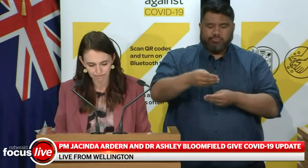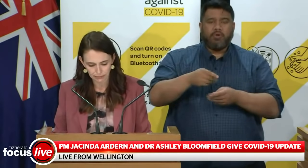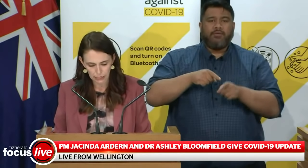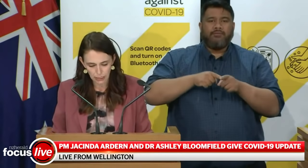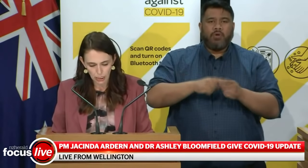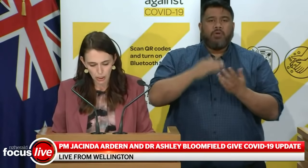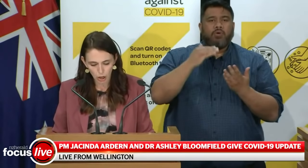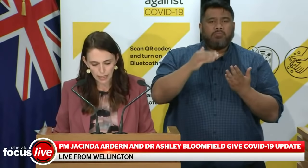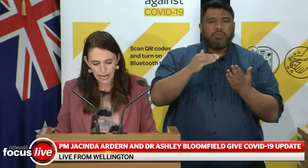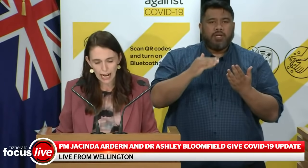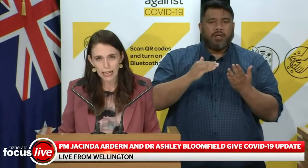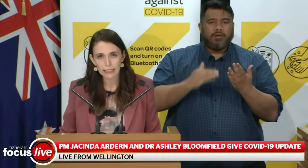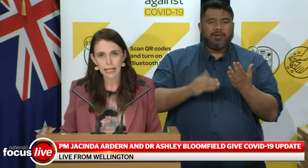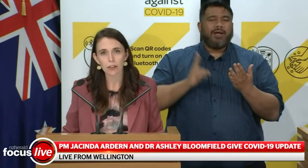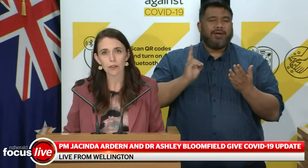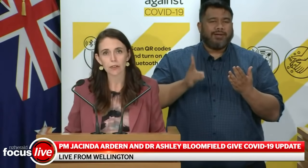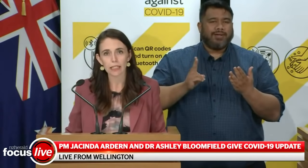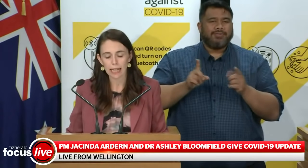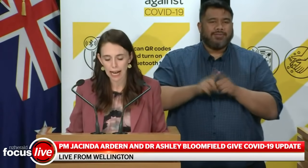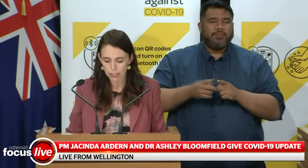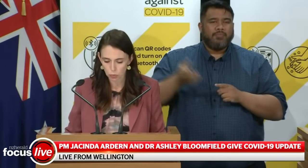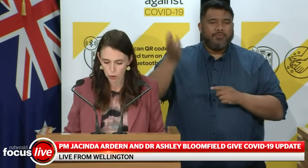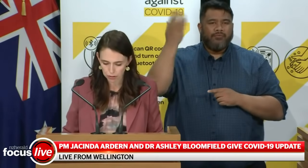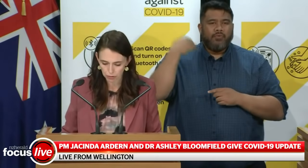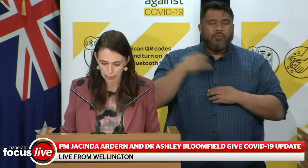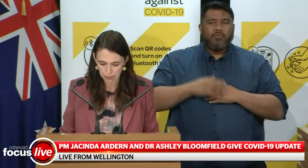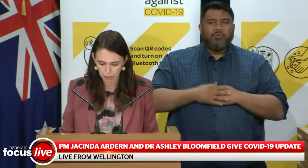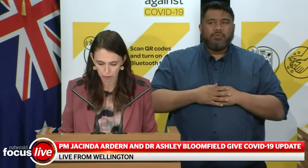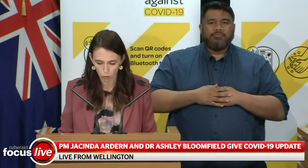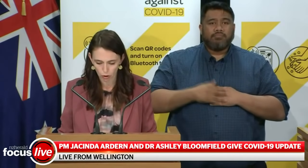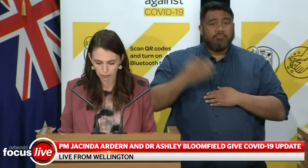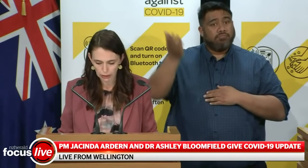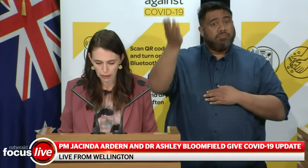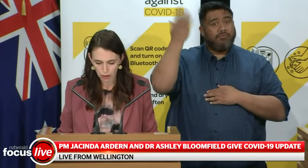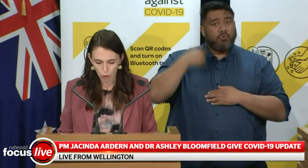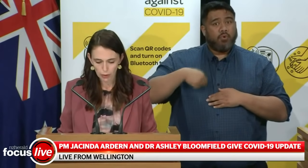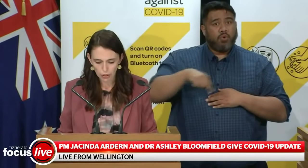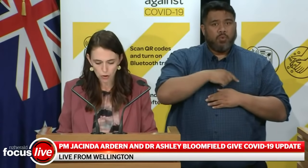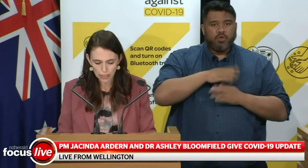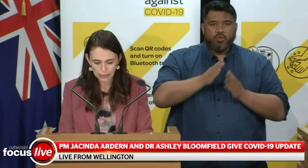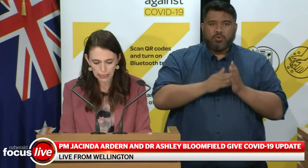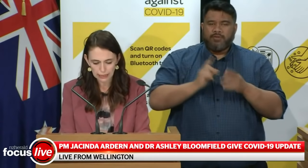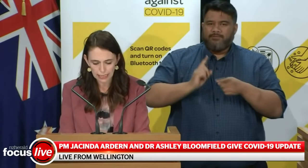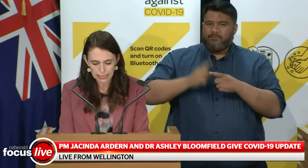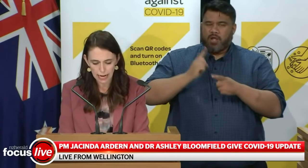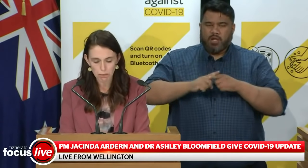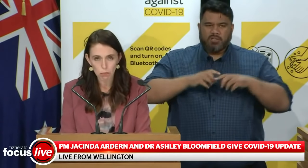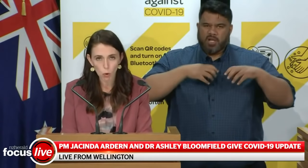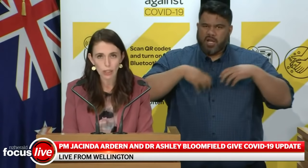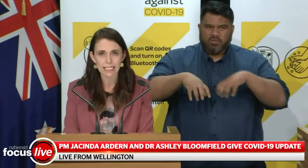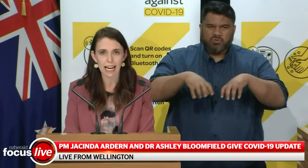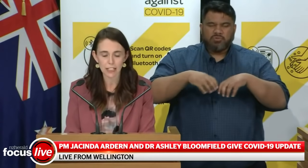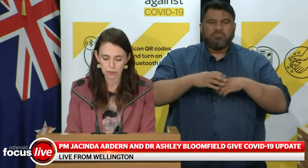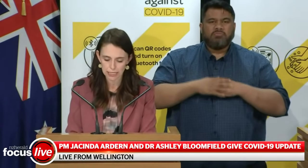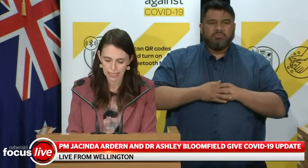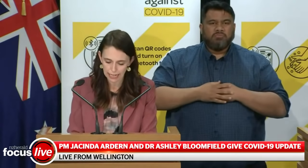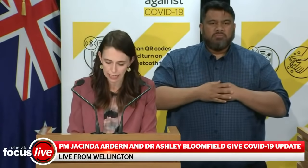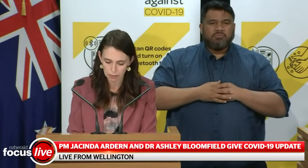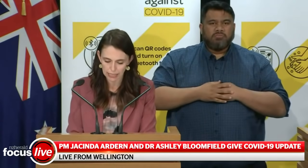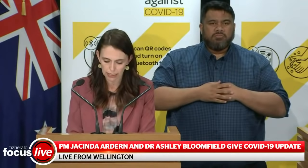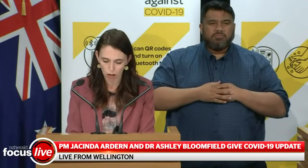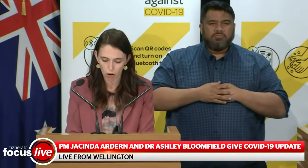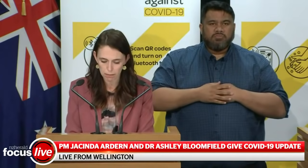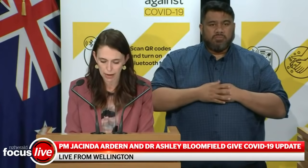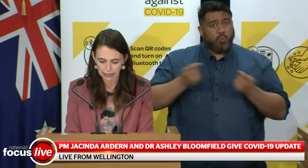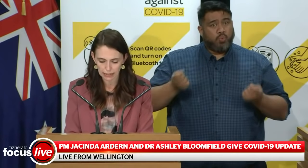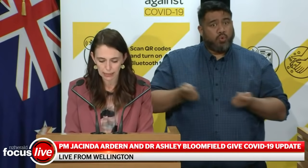again. Going hard and early has worked for us before. While we know that Delta is a more dangerous